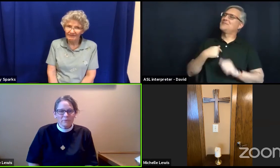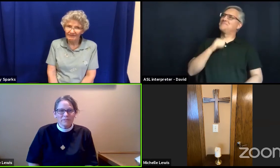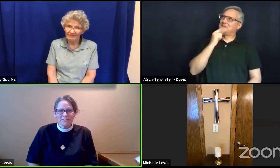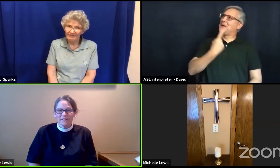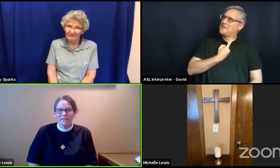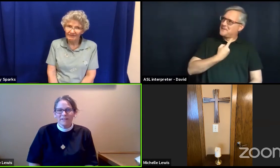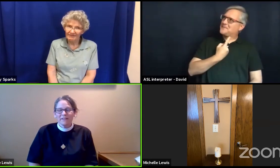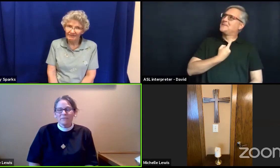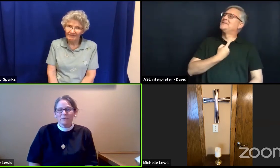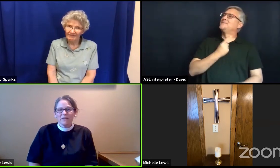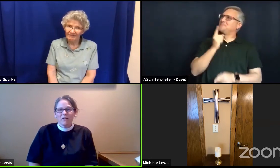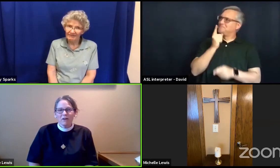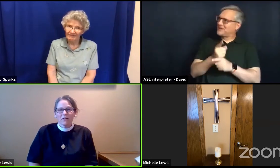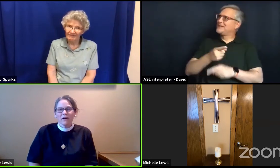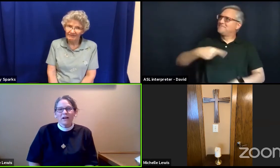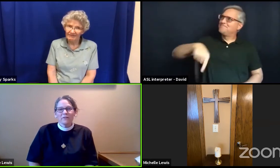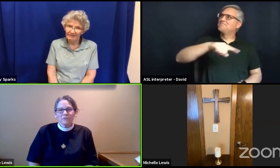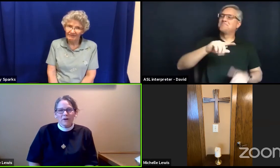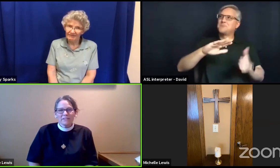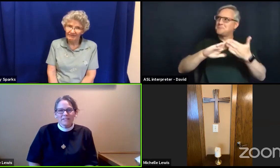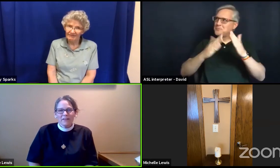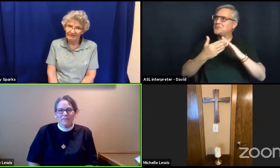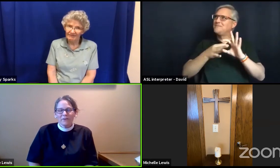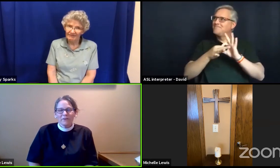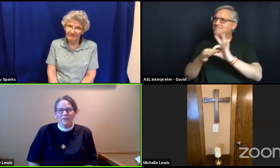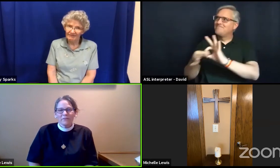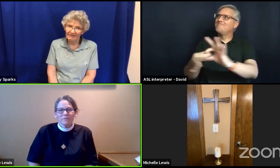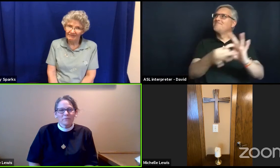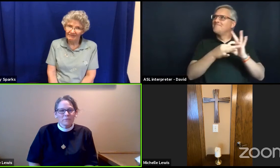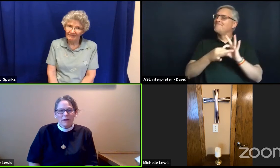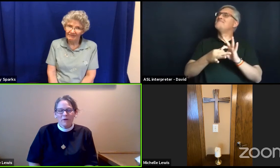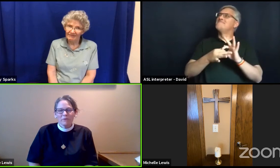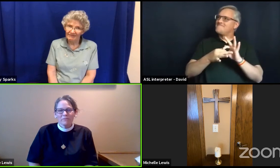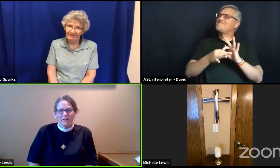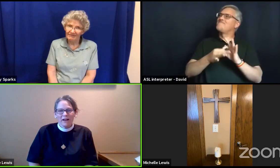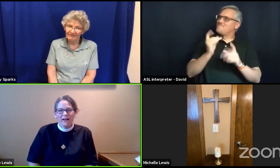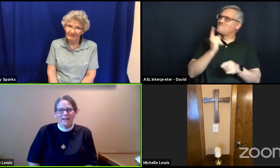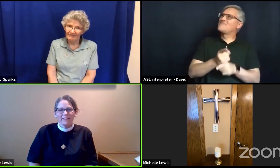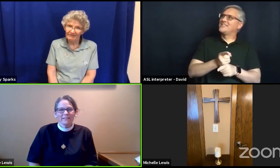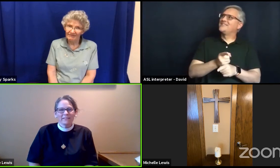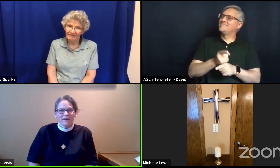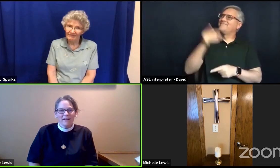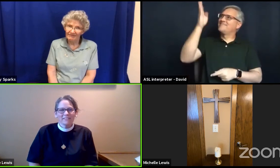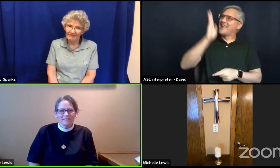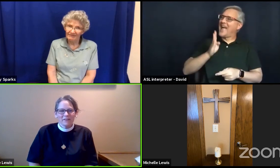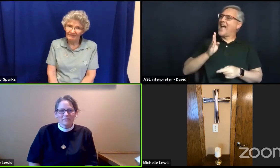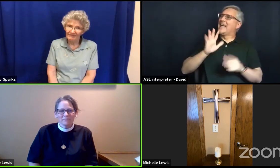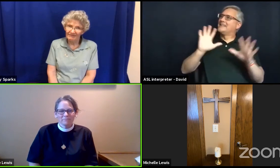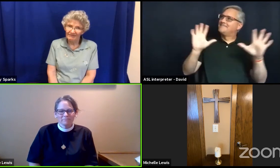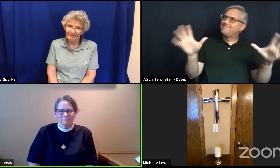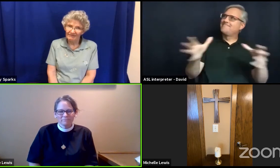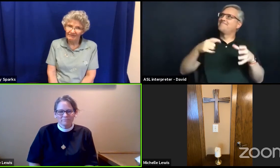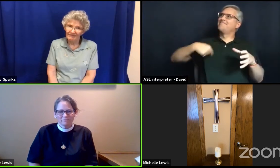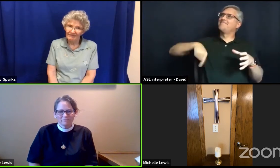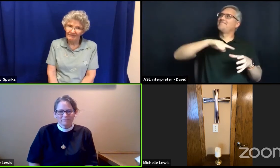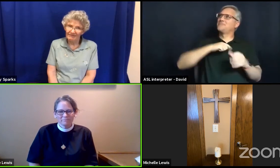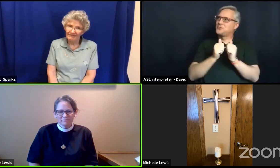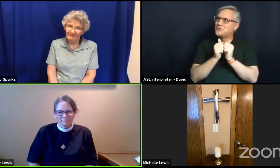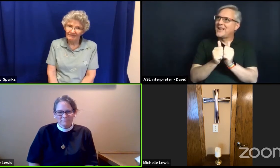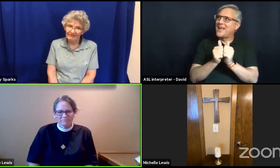are community, we are drawn together through the power of God and God's love.